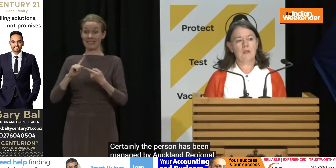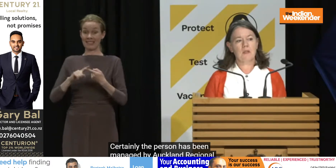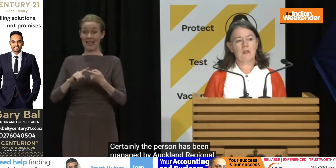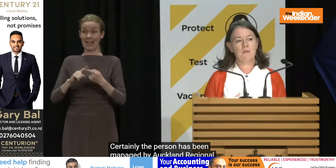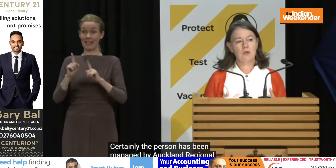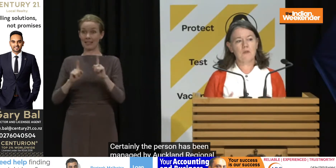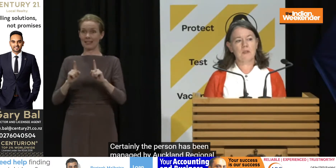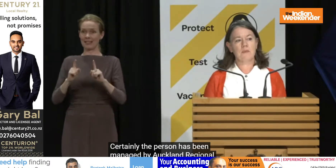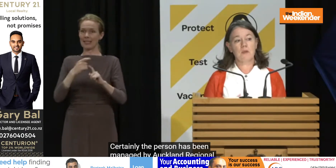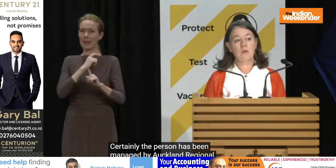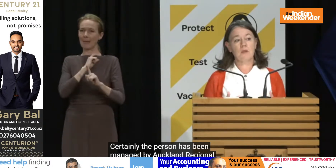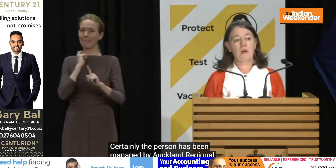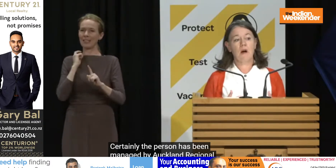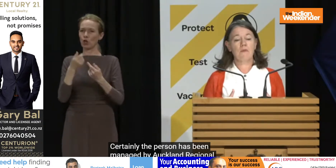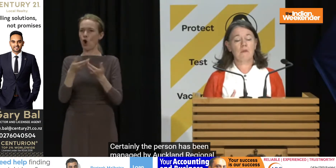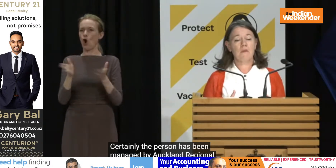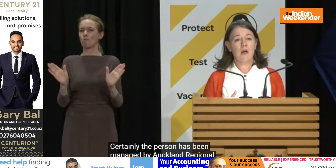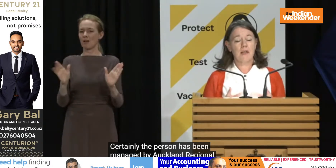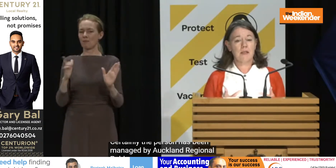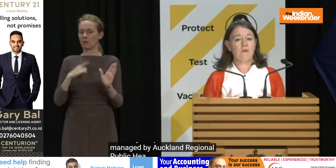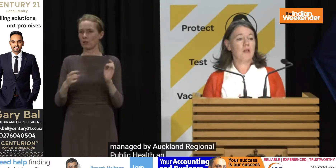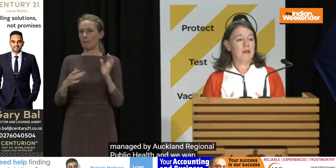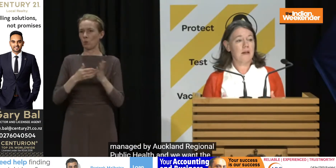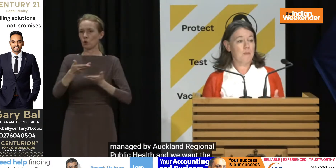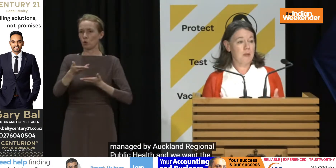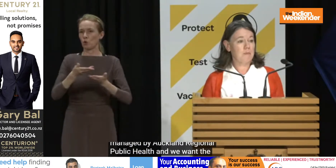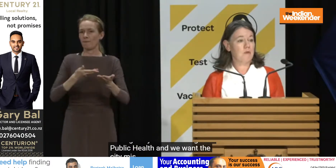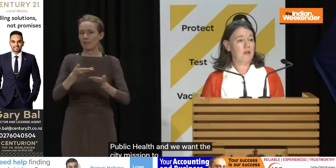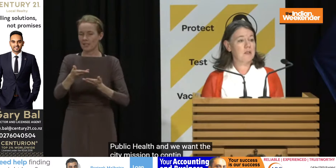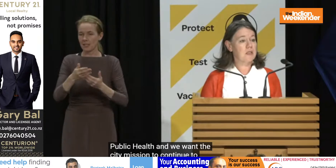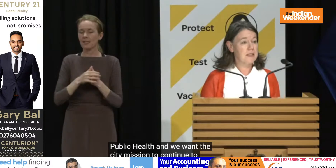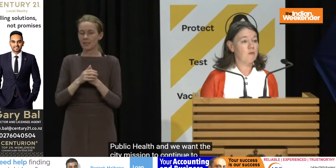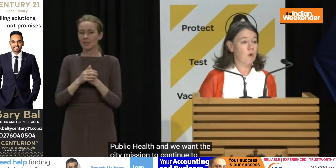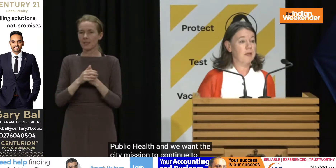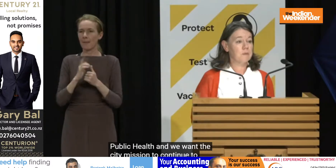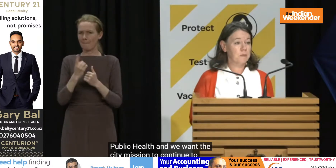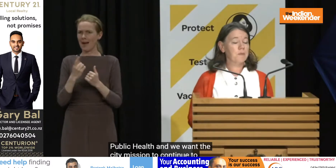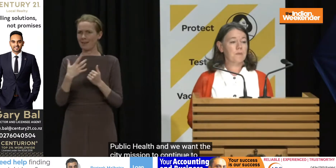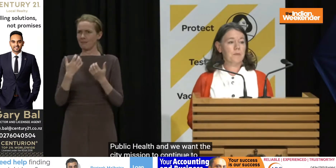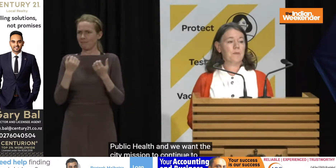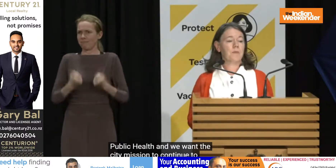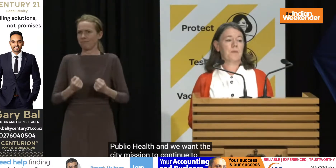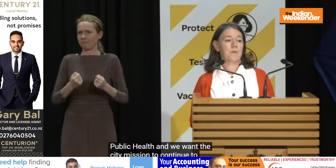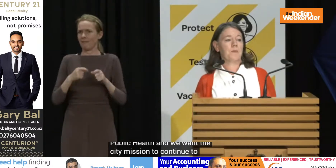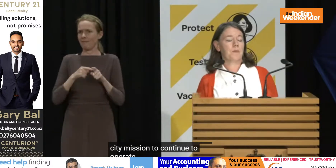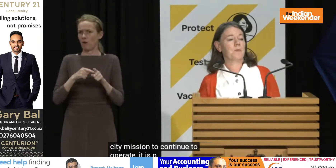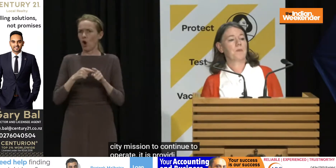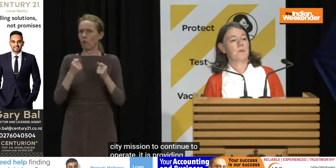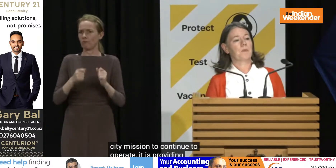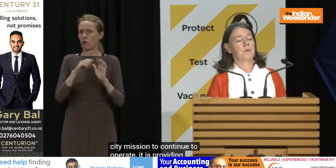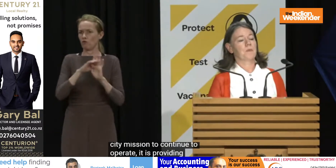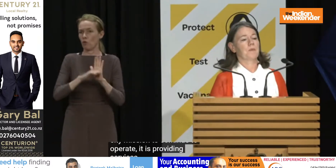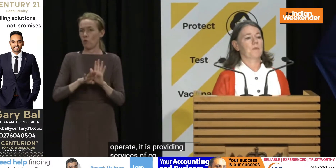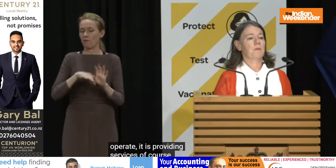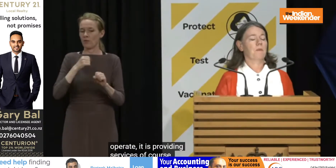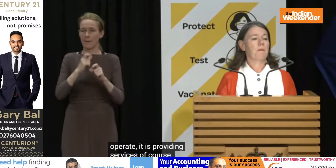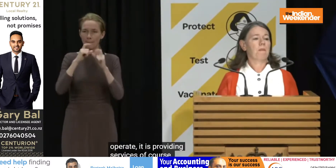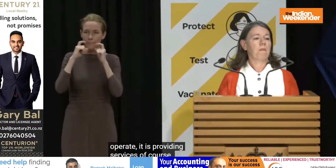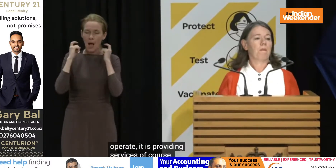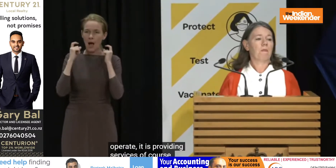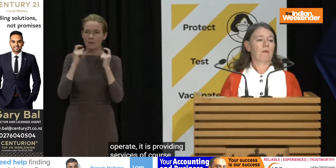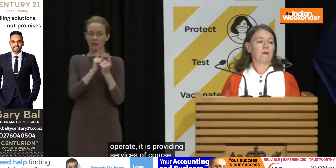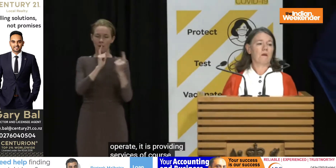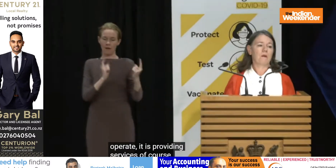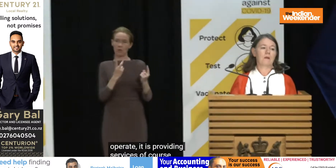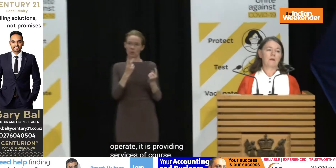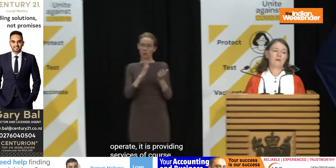is providing services, but those, as I've outlined, they are being provided in a safe way. Minister, do you have an update around the addition